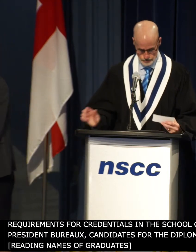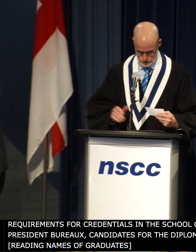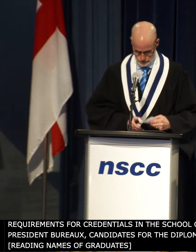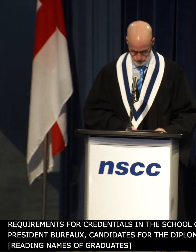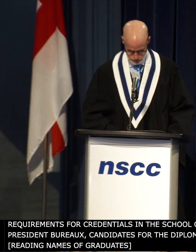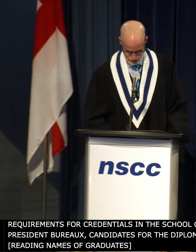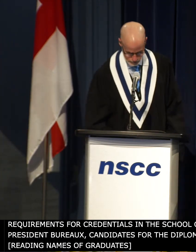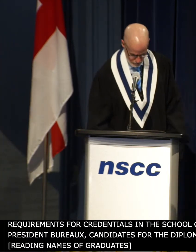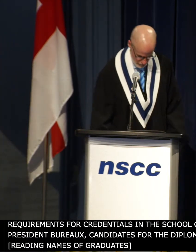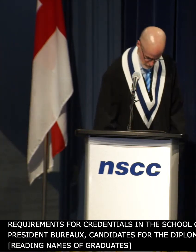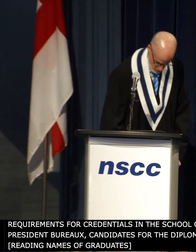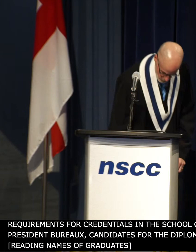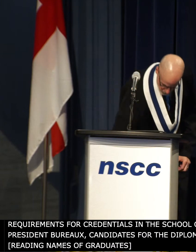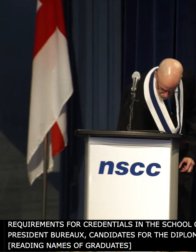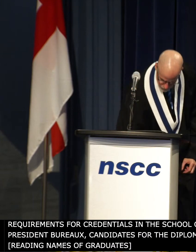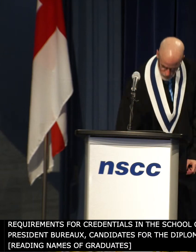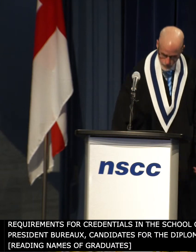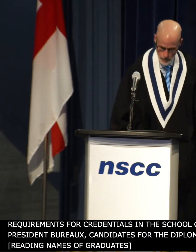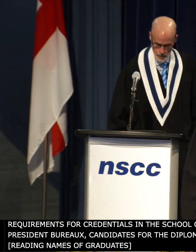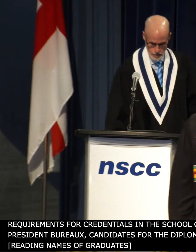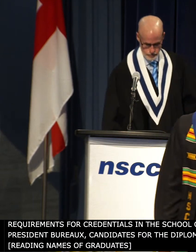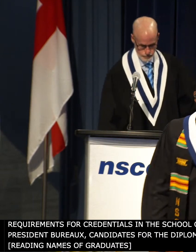Collins.